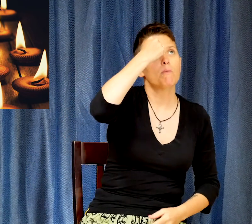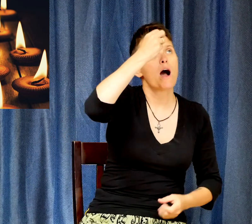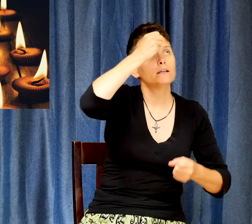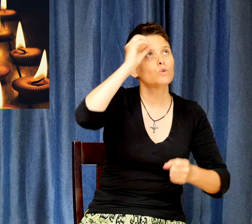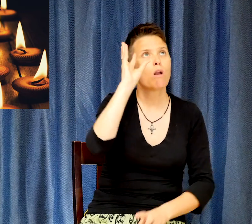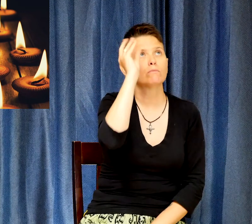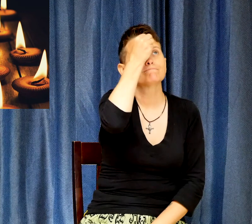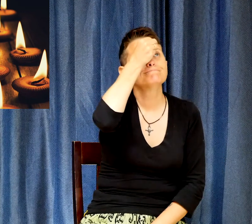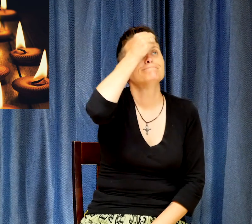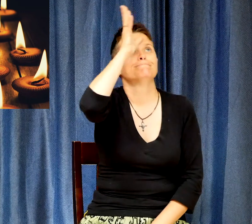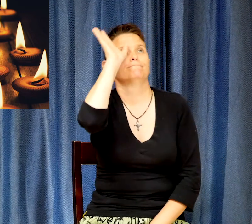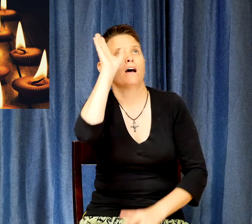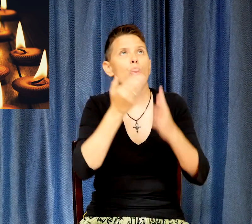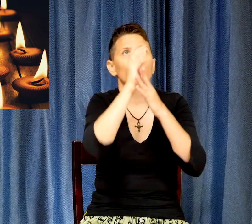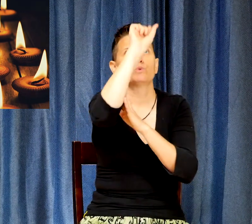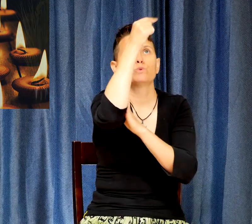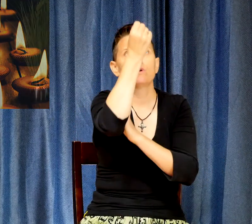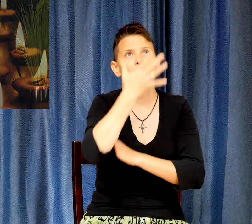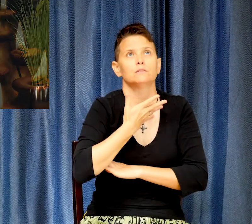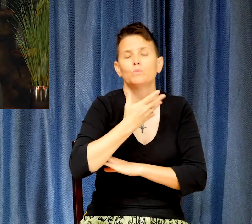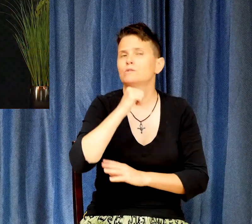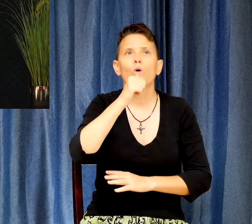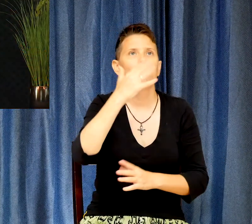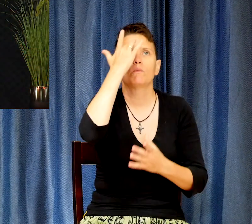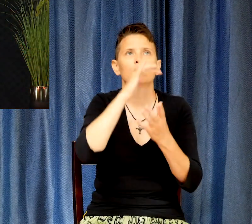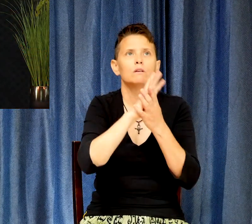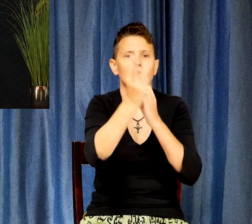cannot believe the world of fear is real.